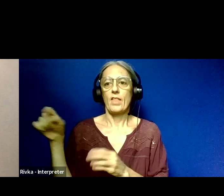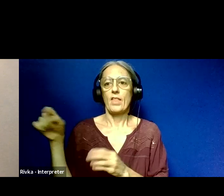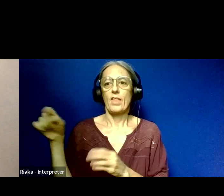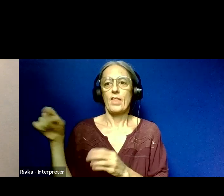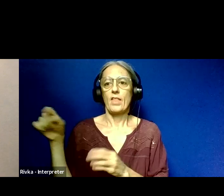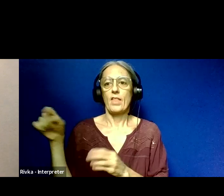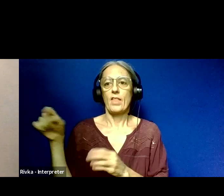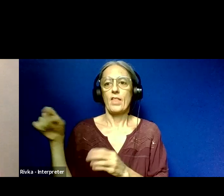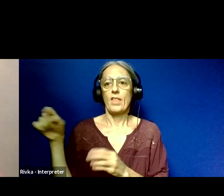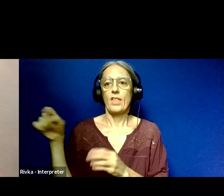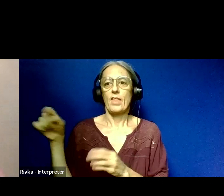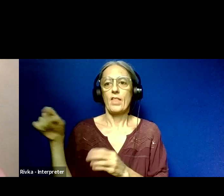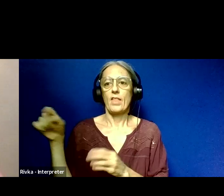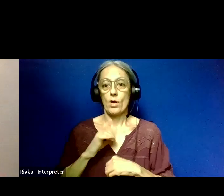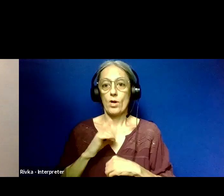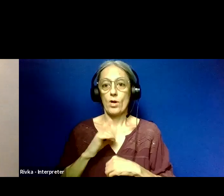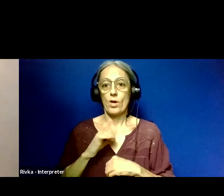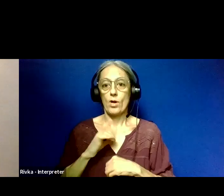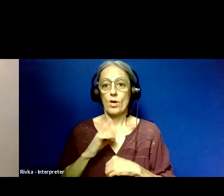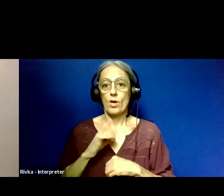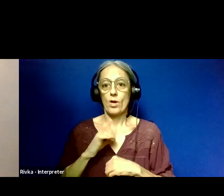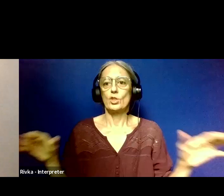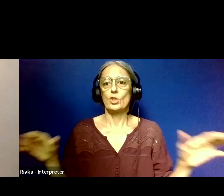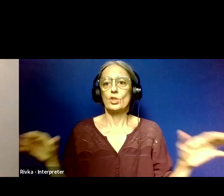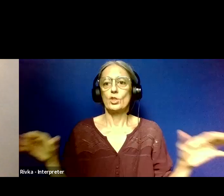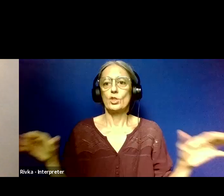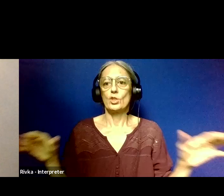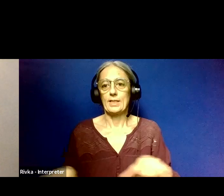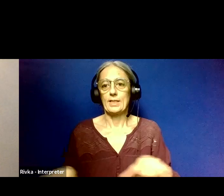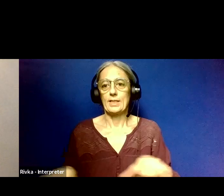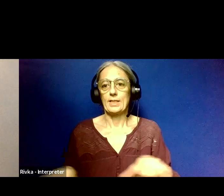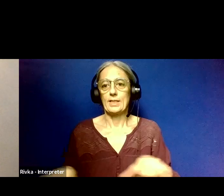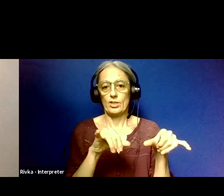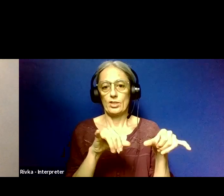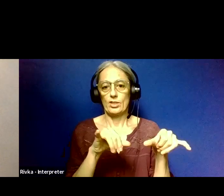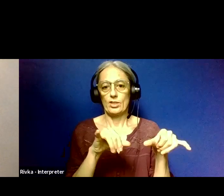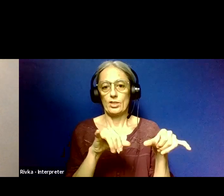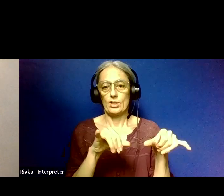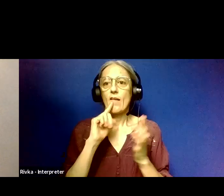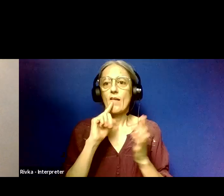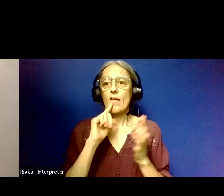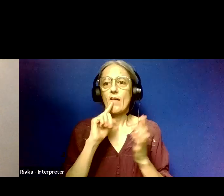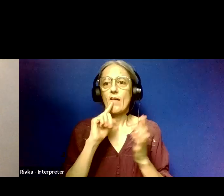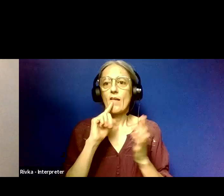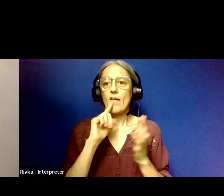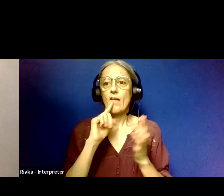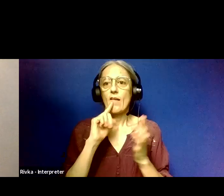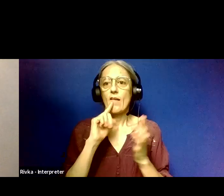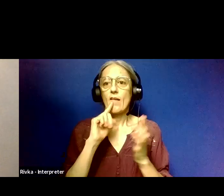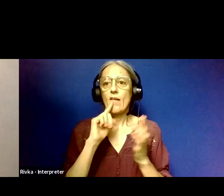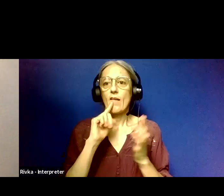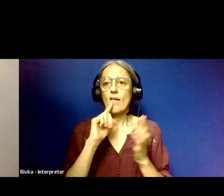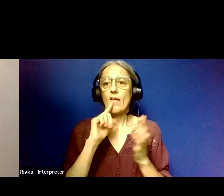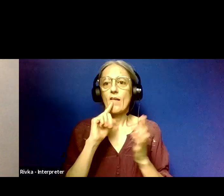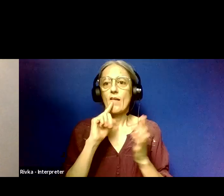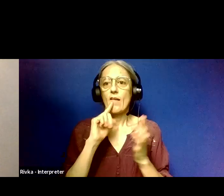Board to issue accessibility standards. They allow for attorney's fees to be awarded to prevailing parties